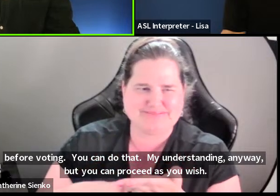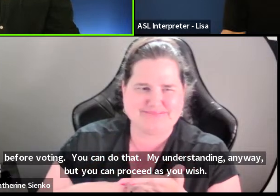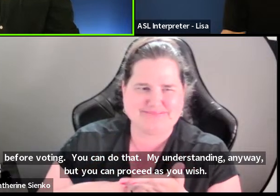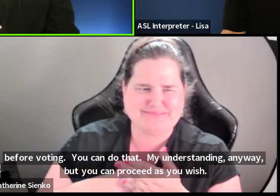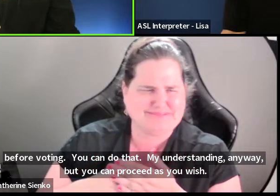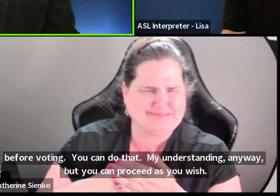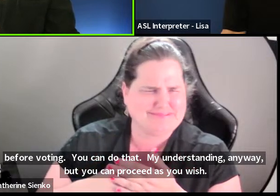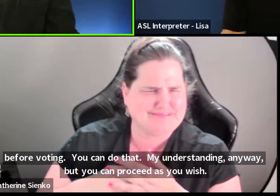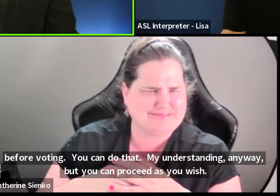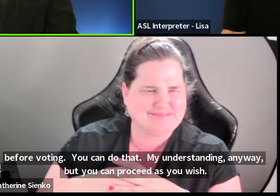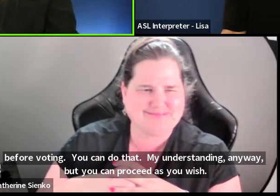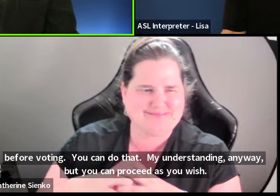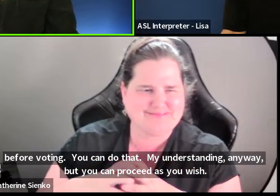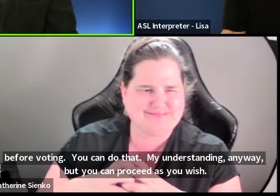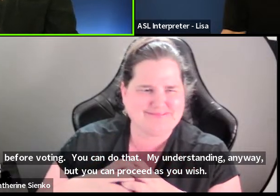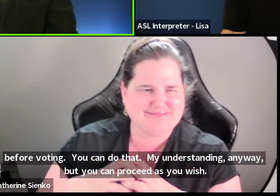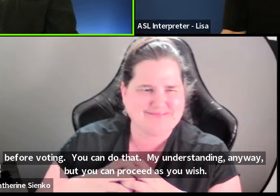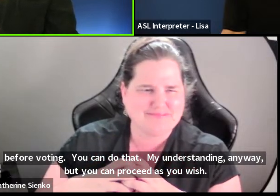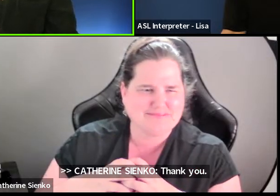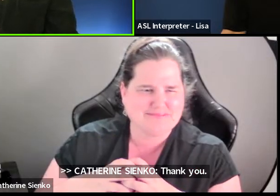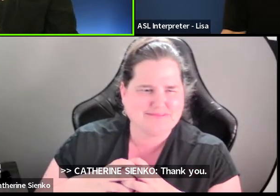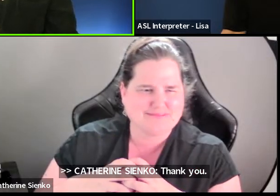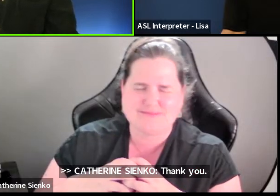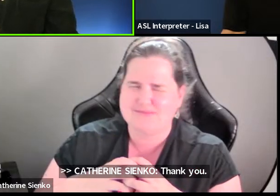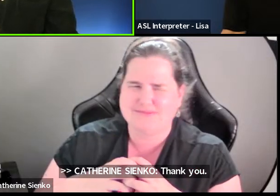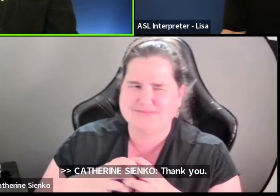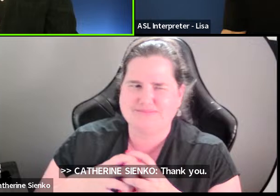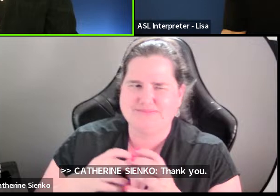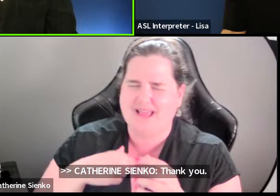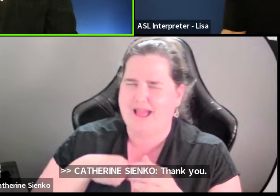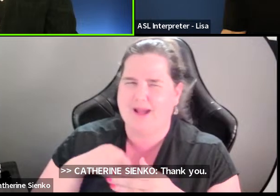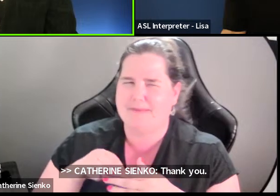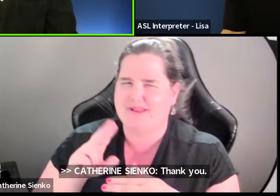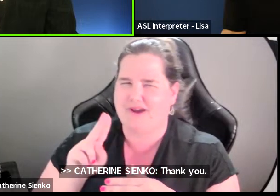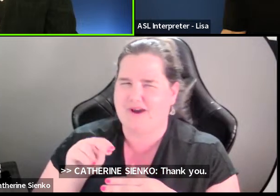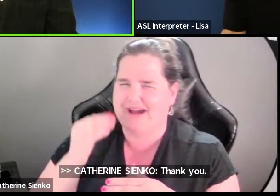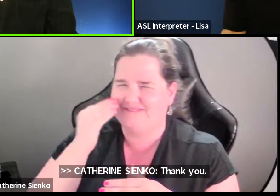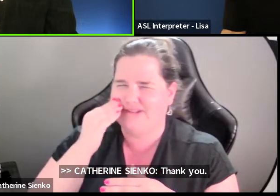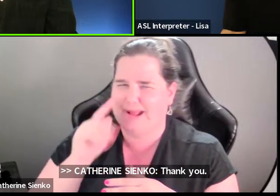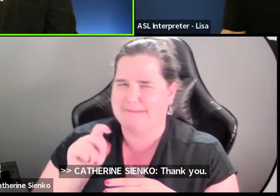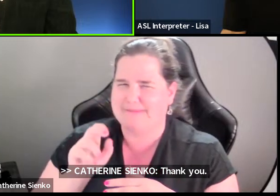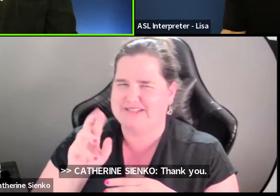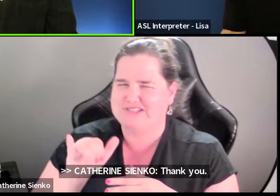So we've opened it for discussion.